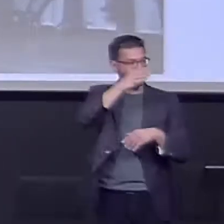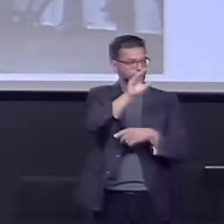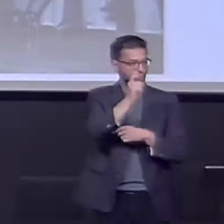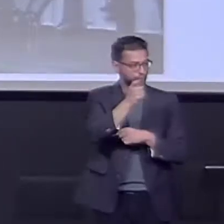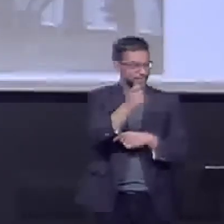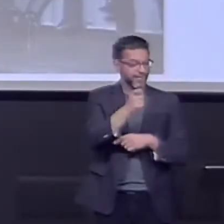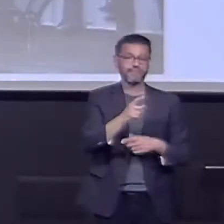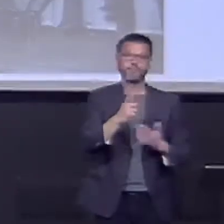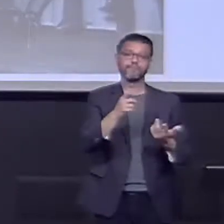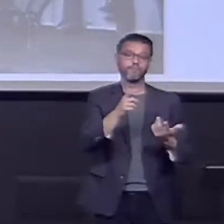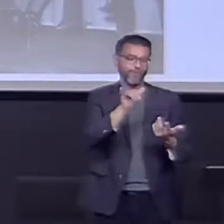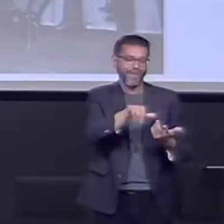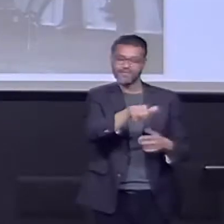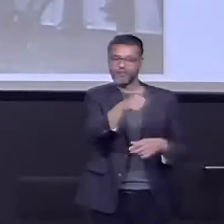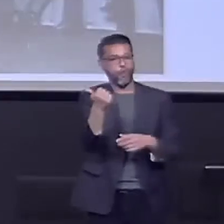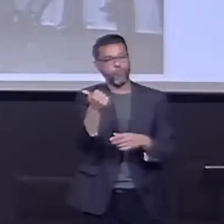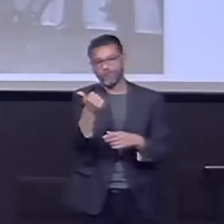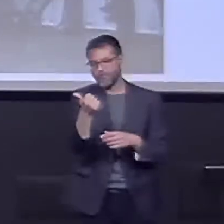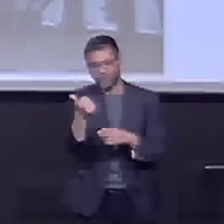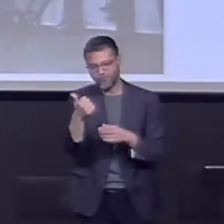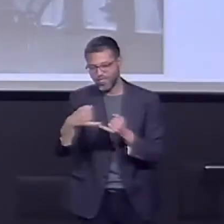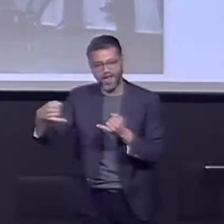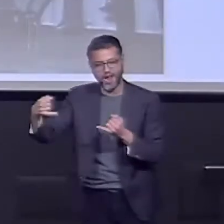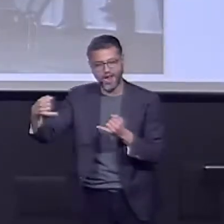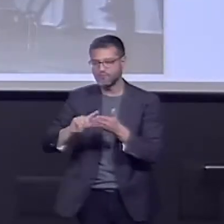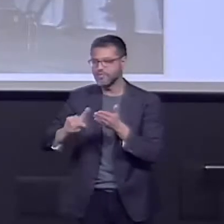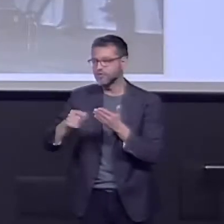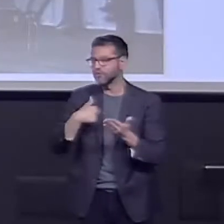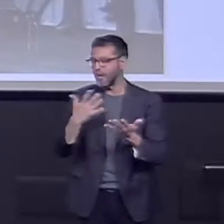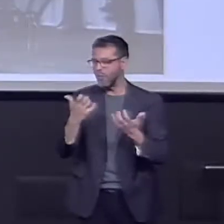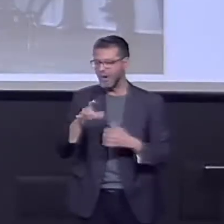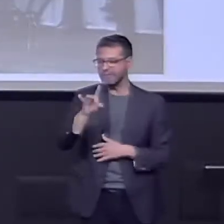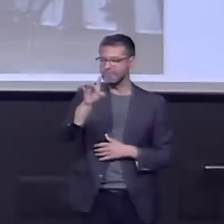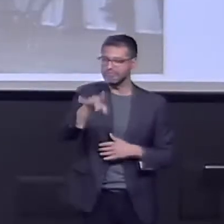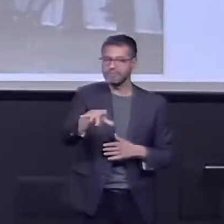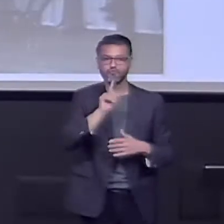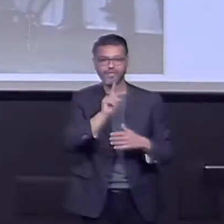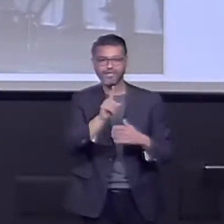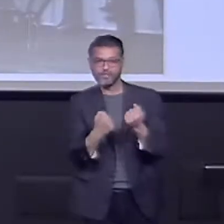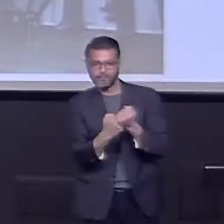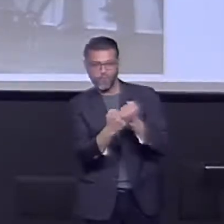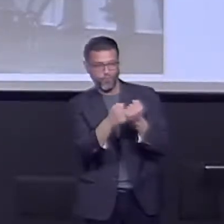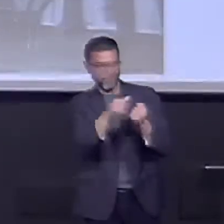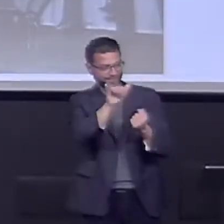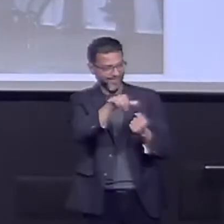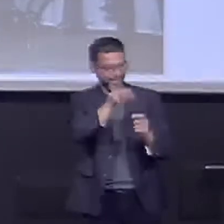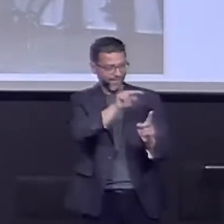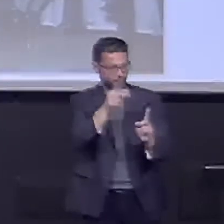of line of research that I would like to tell you about that kind of bolsters this view.